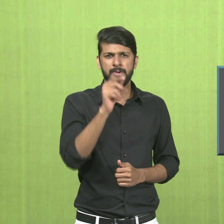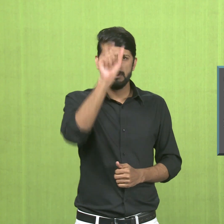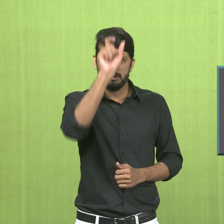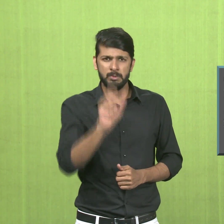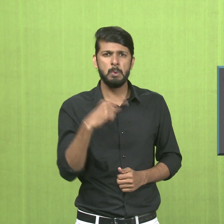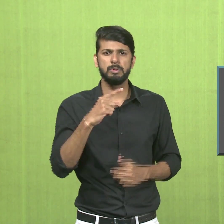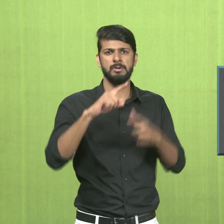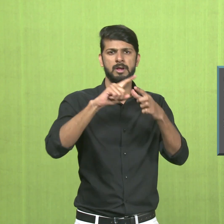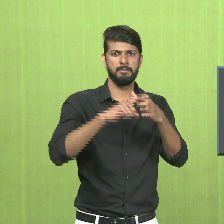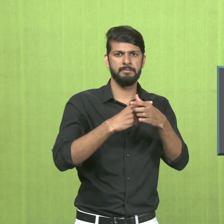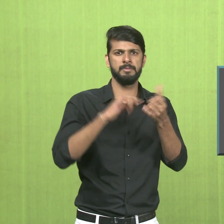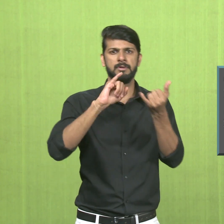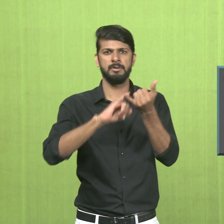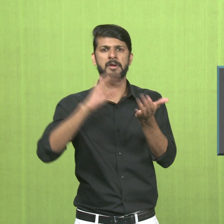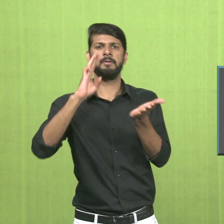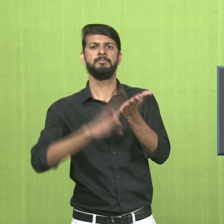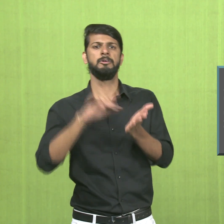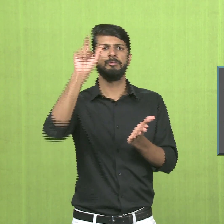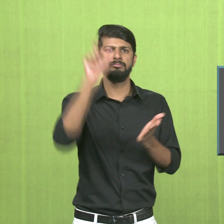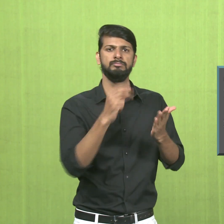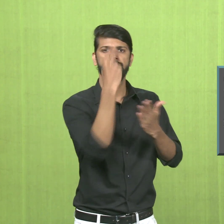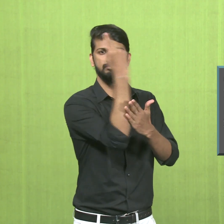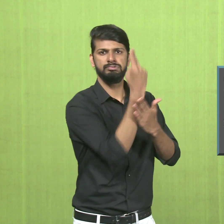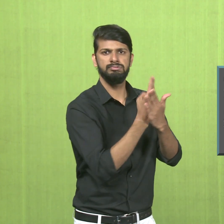The artist is Jivya Soma Mashe,